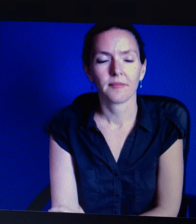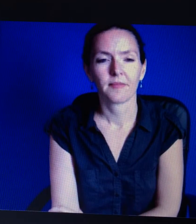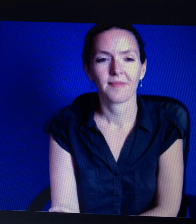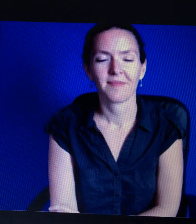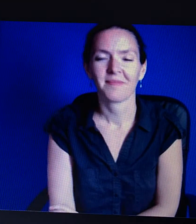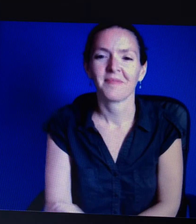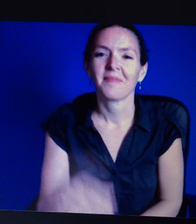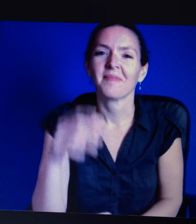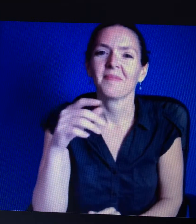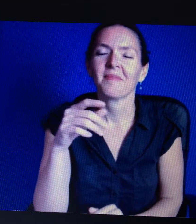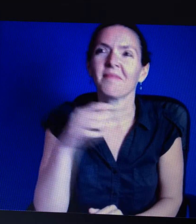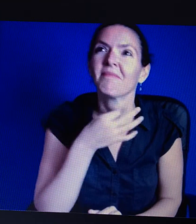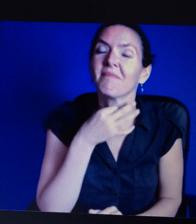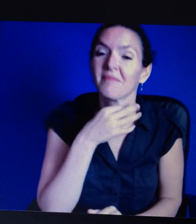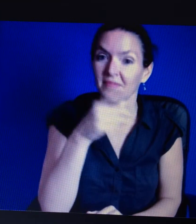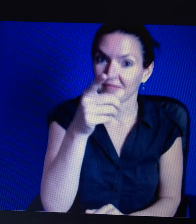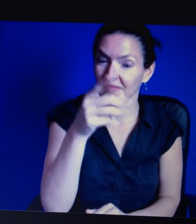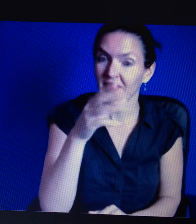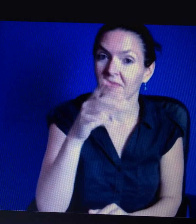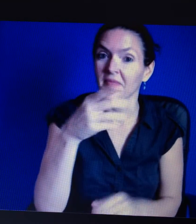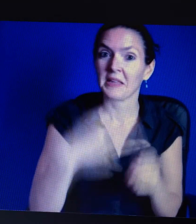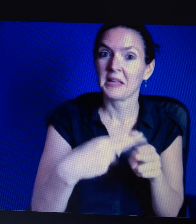mean?